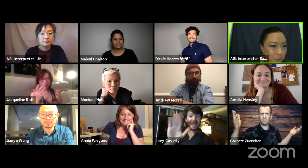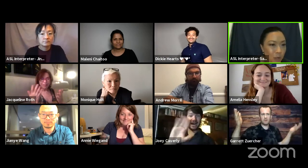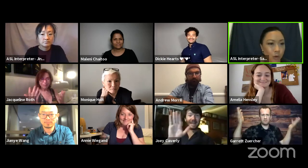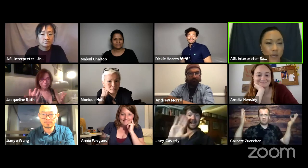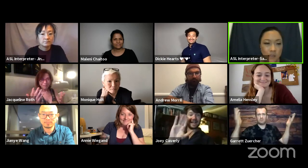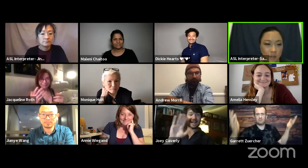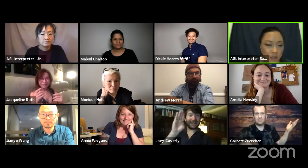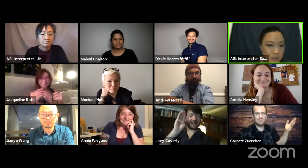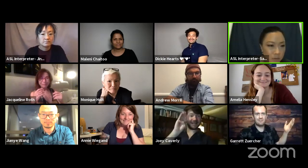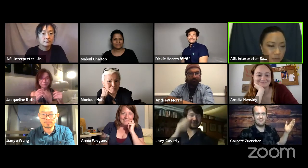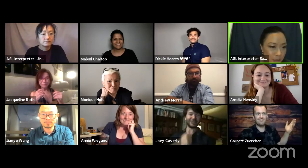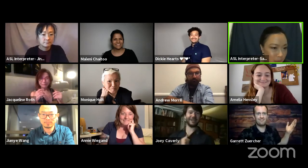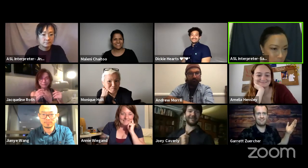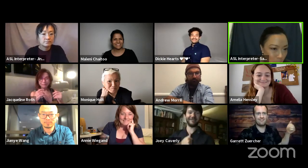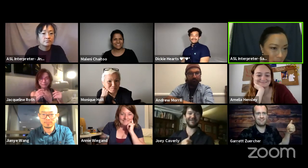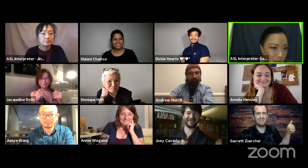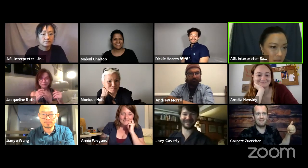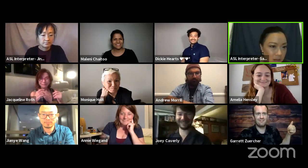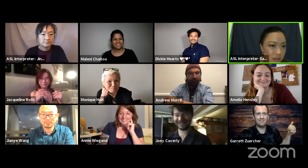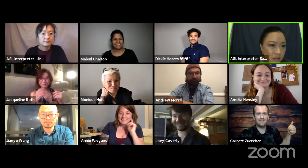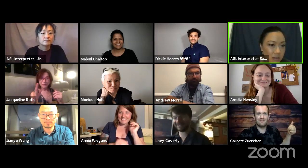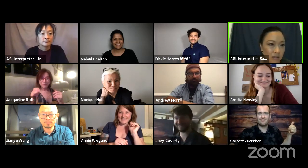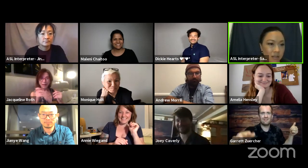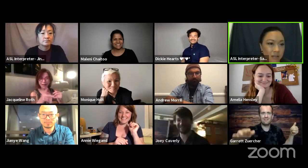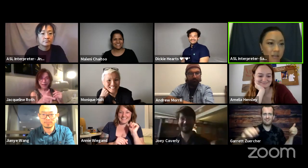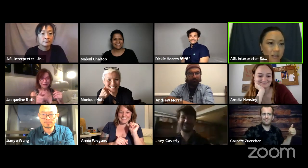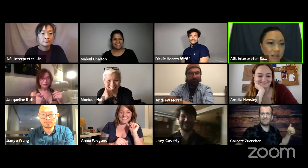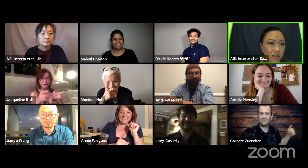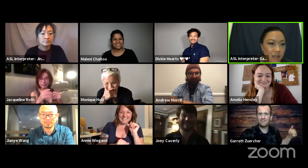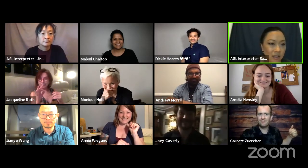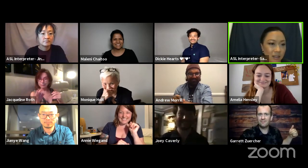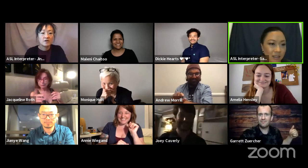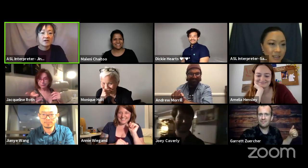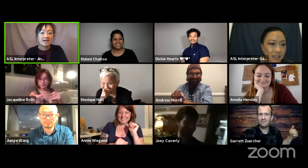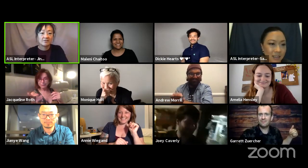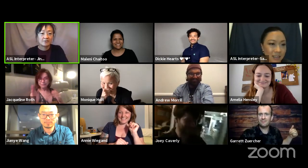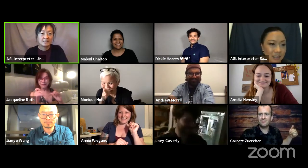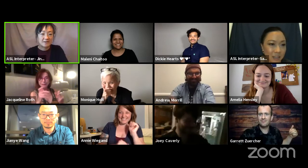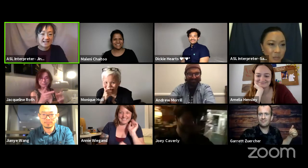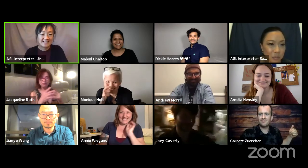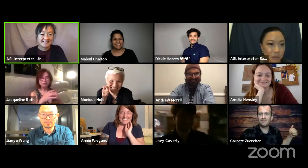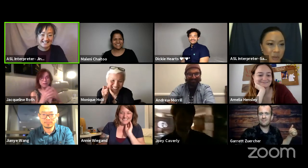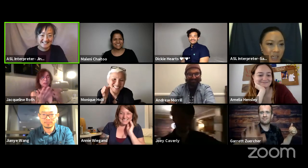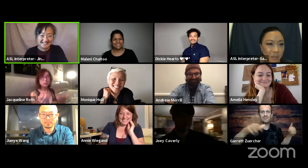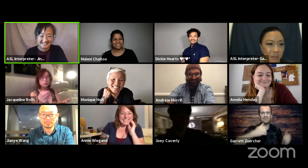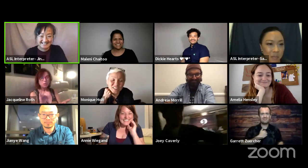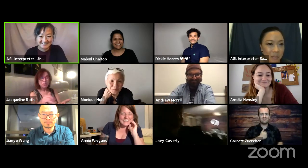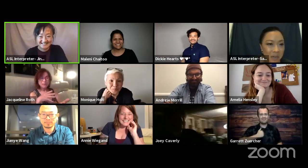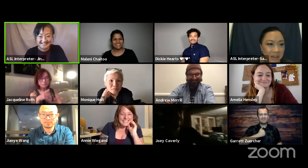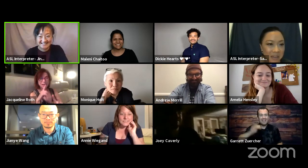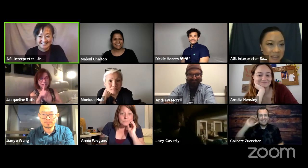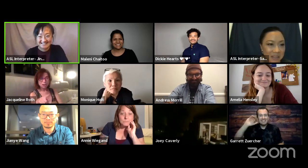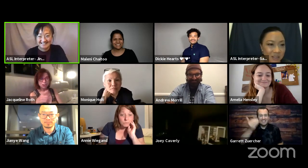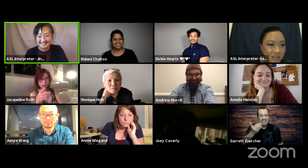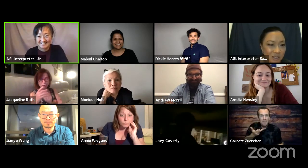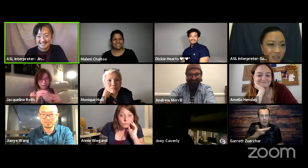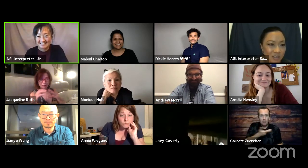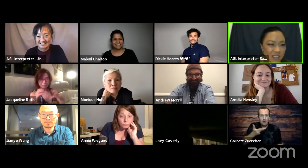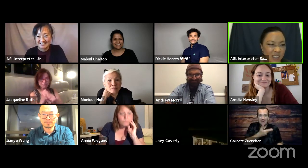flow, a lot of very experimental. Okay. And back. Coming back. So I guess